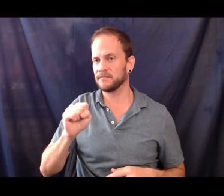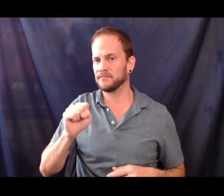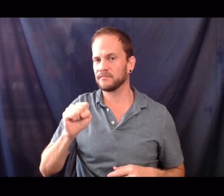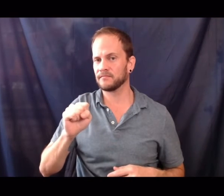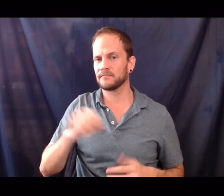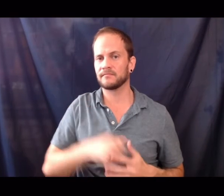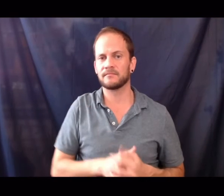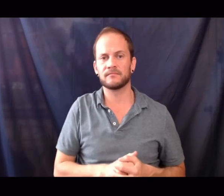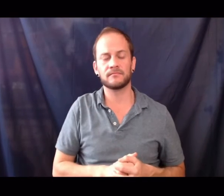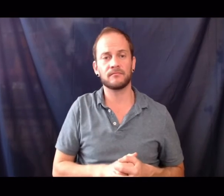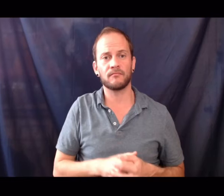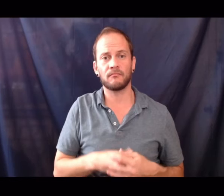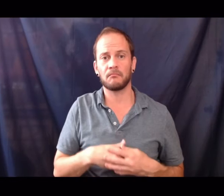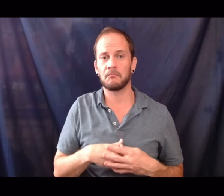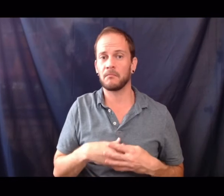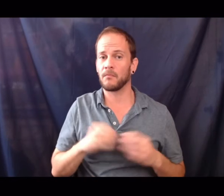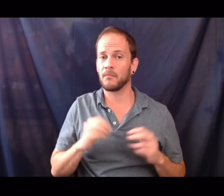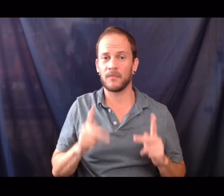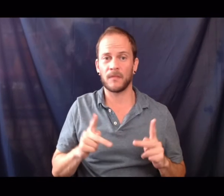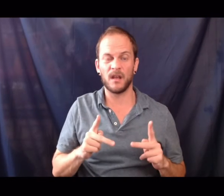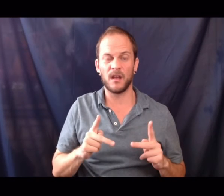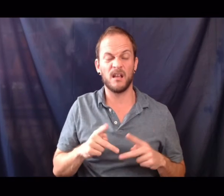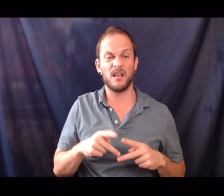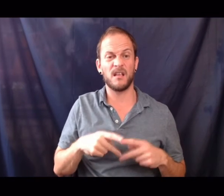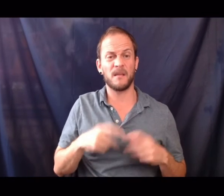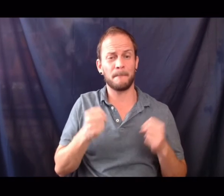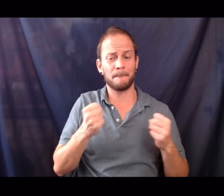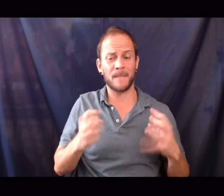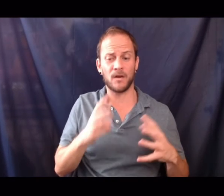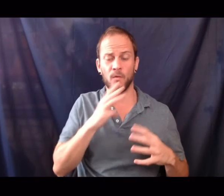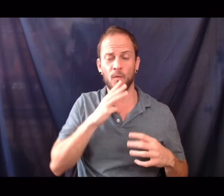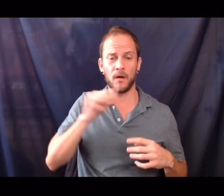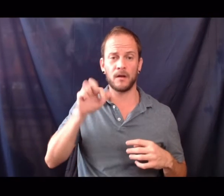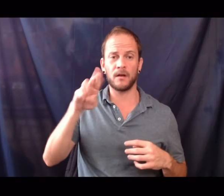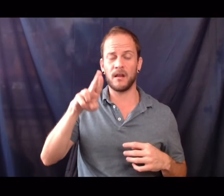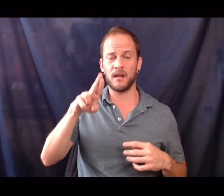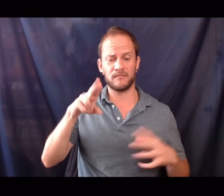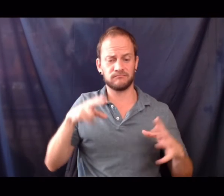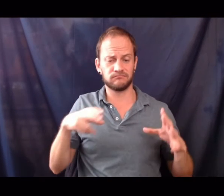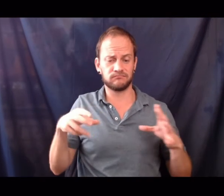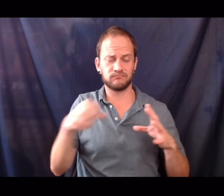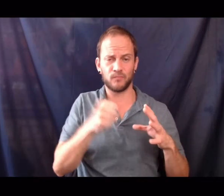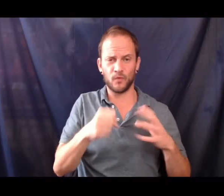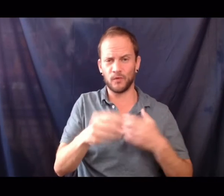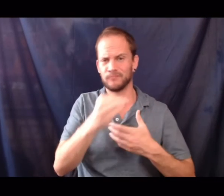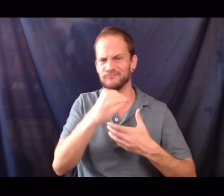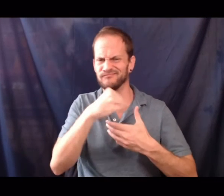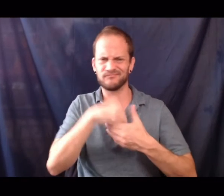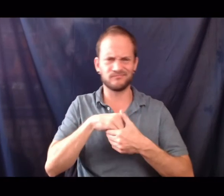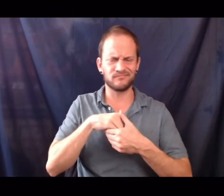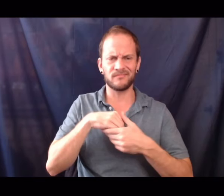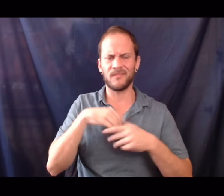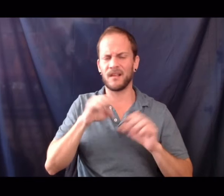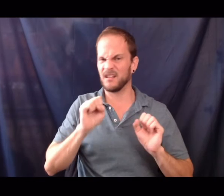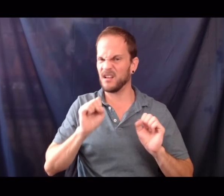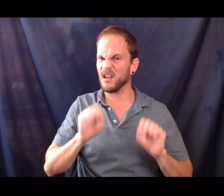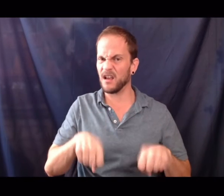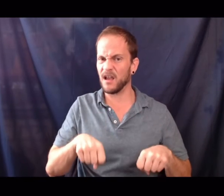how much moisture the air can hold basically, it doesn't really hold it, contain at